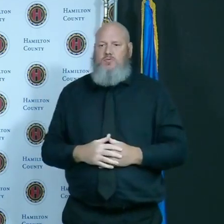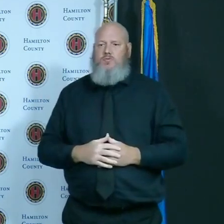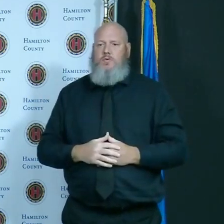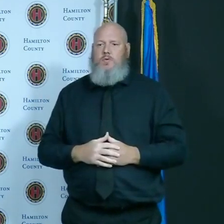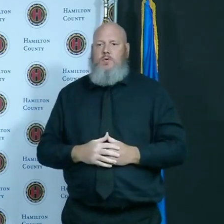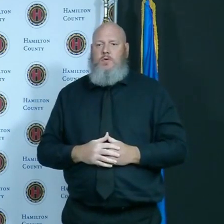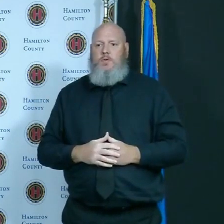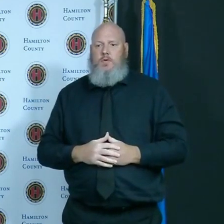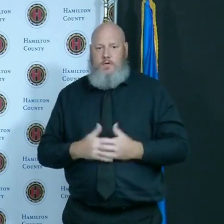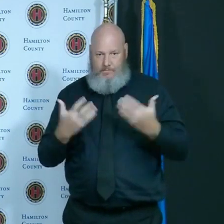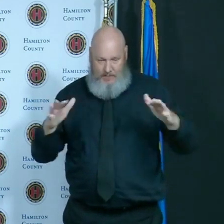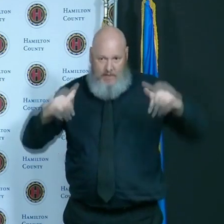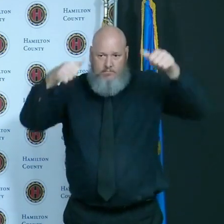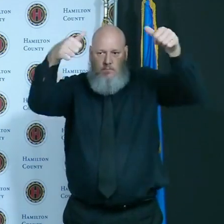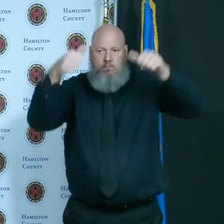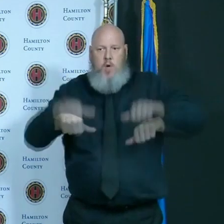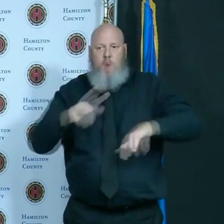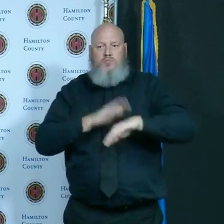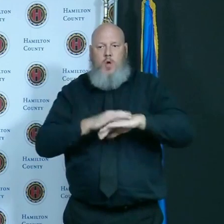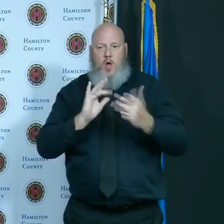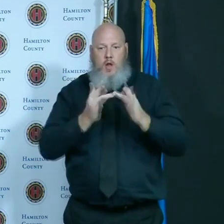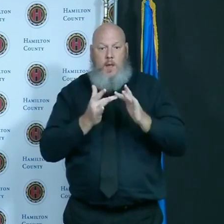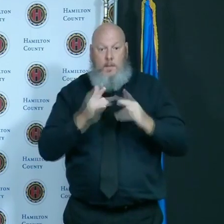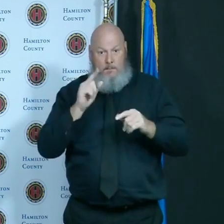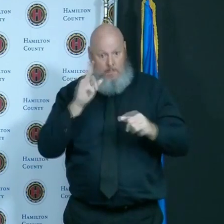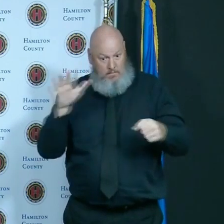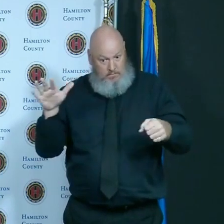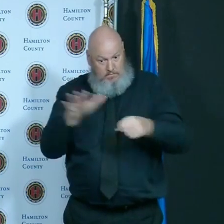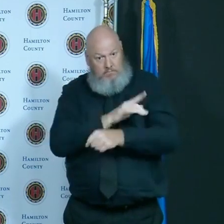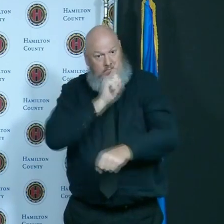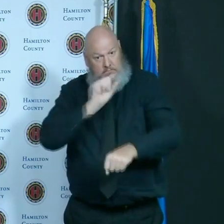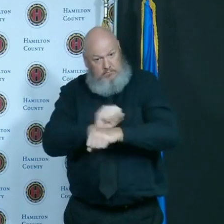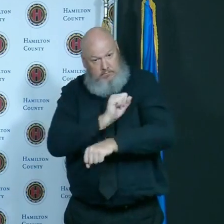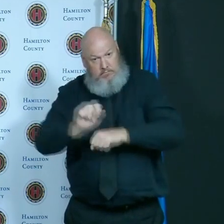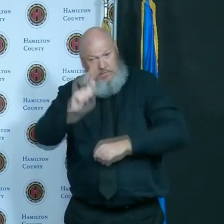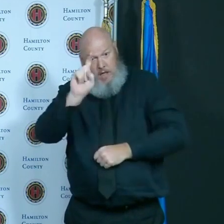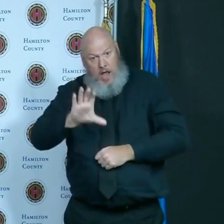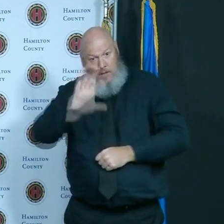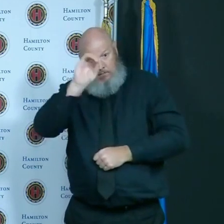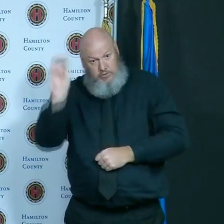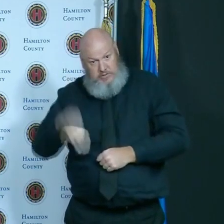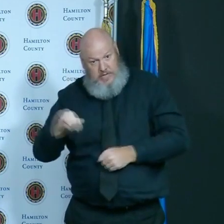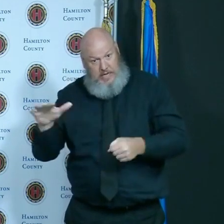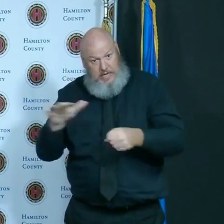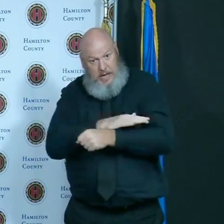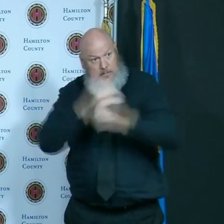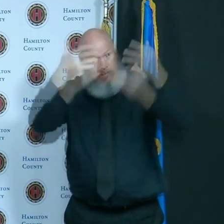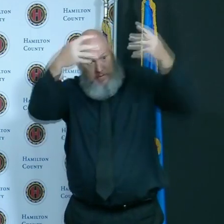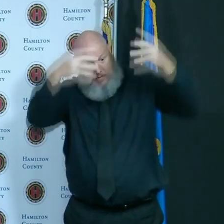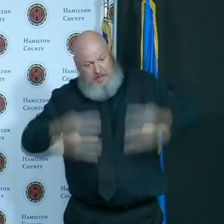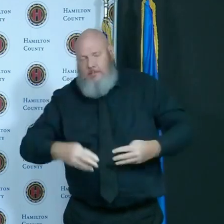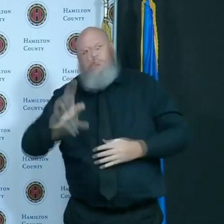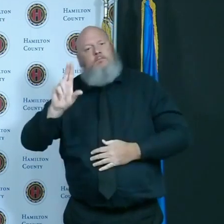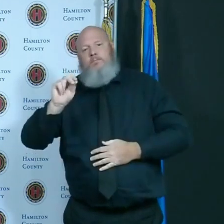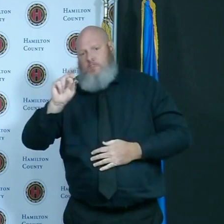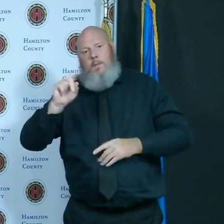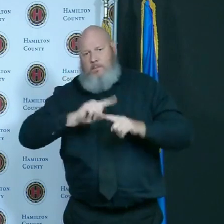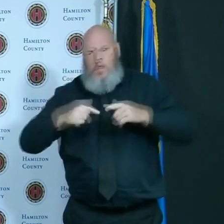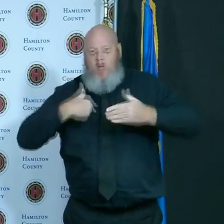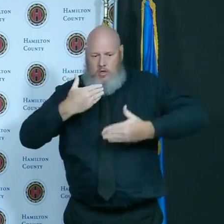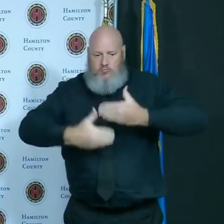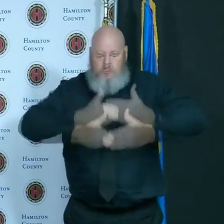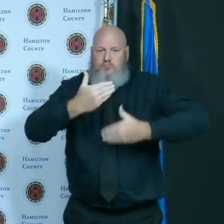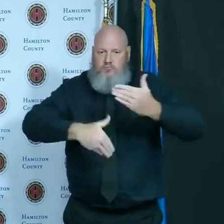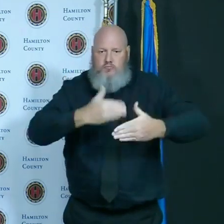who have tested positive and make sure that people are notified that they may also have been